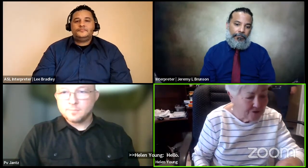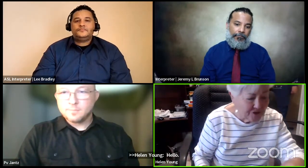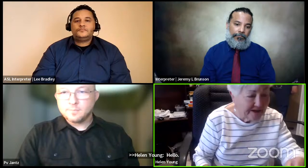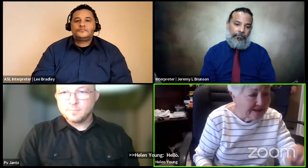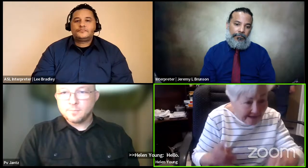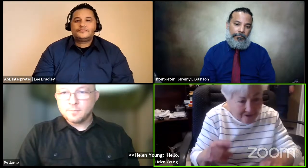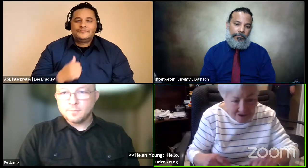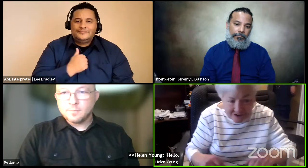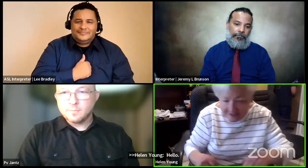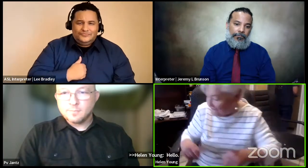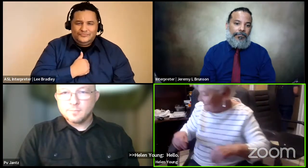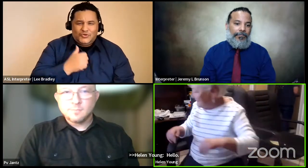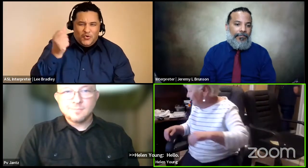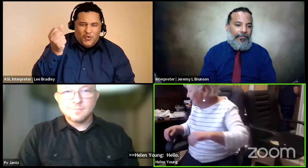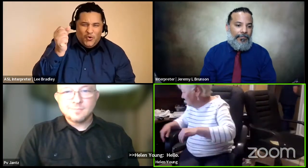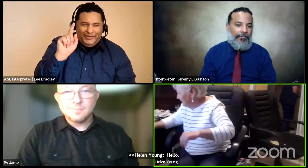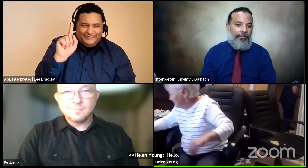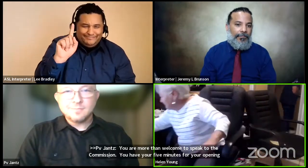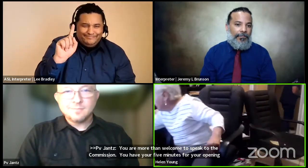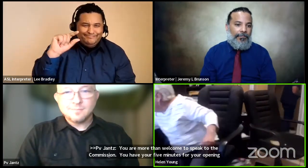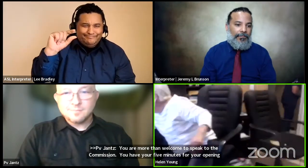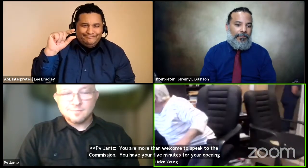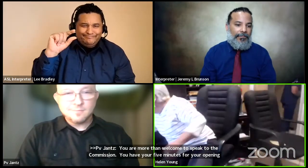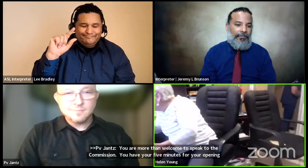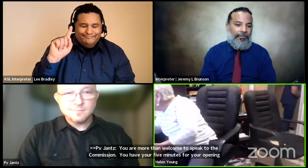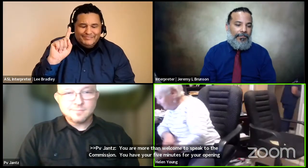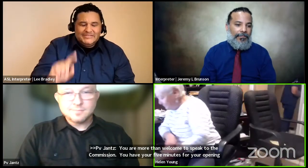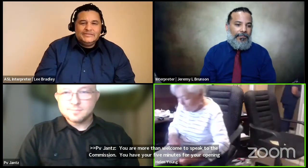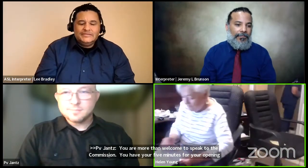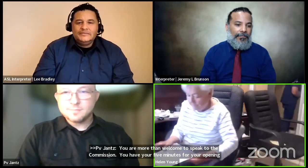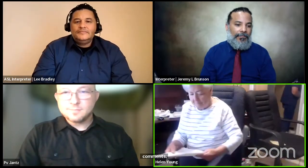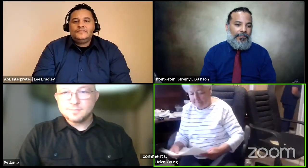I'm sorry, hang on just a second.